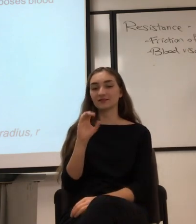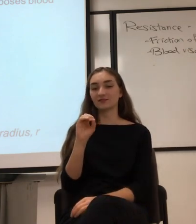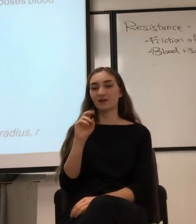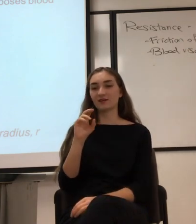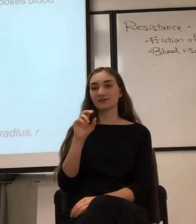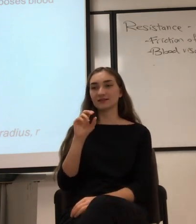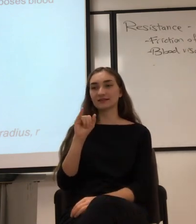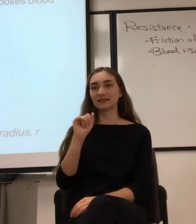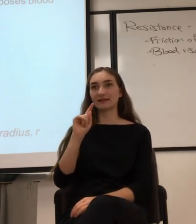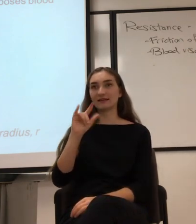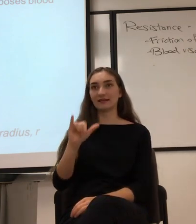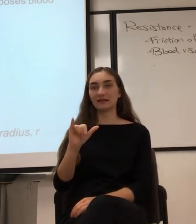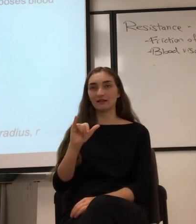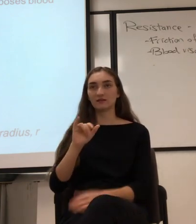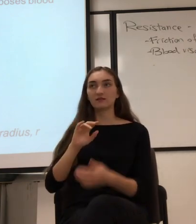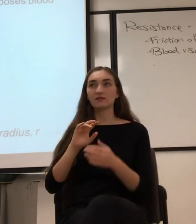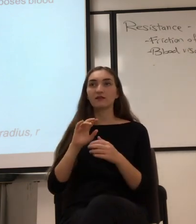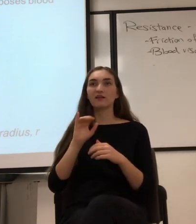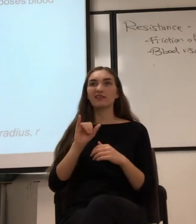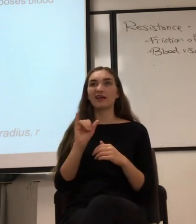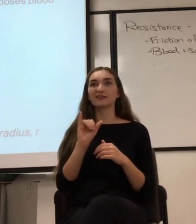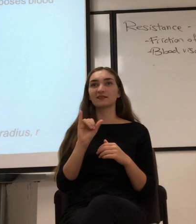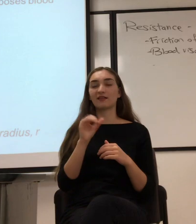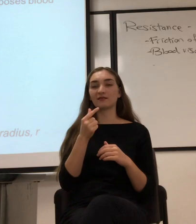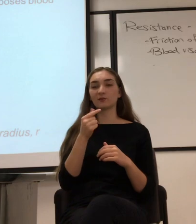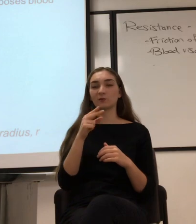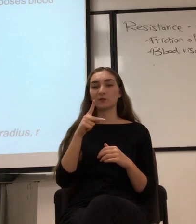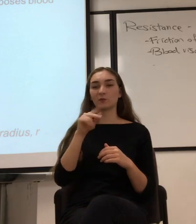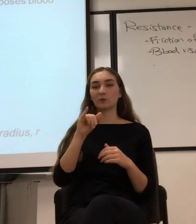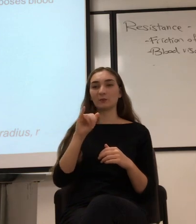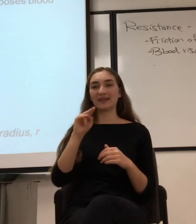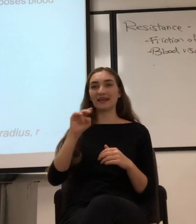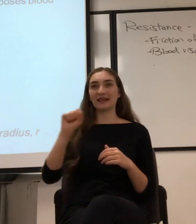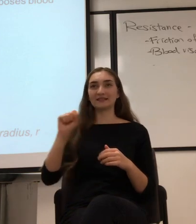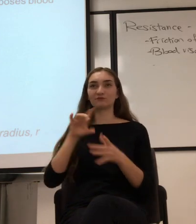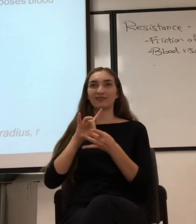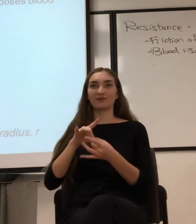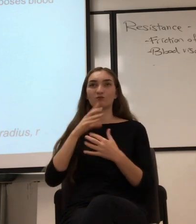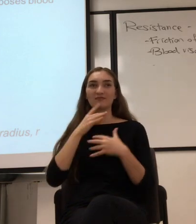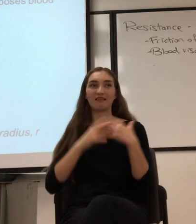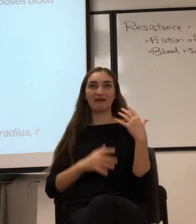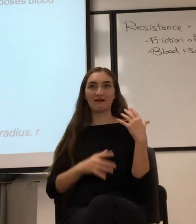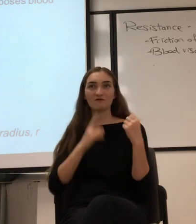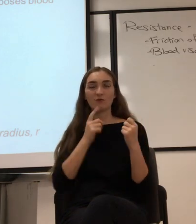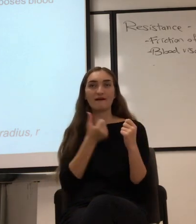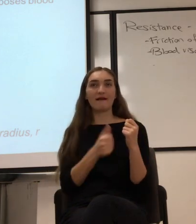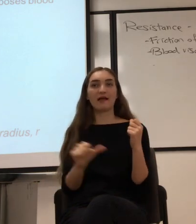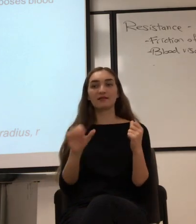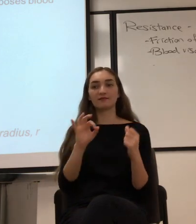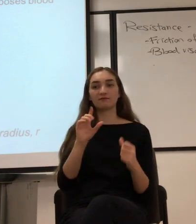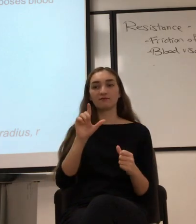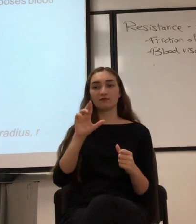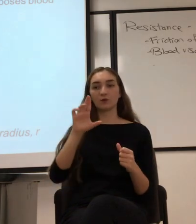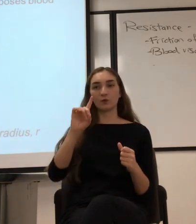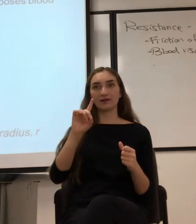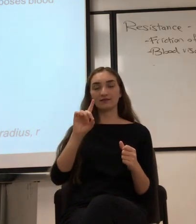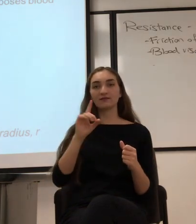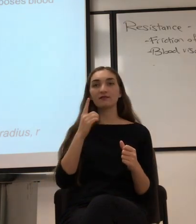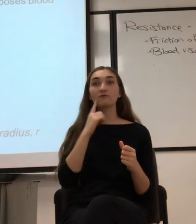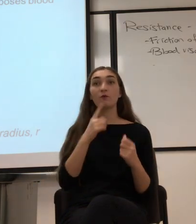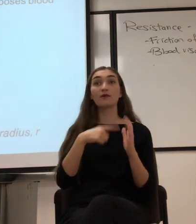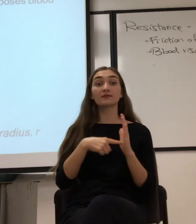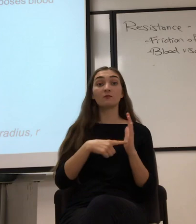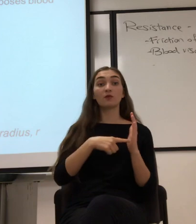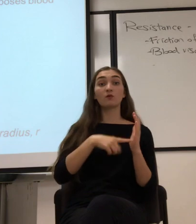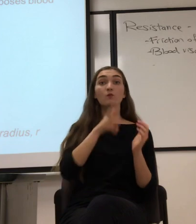Now, blood viscosity is pretty much like, you know, the goopiness of blood for any fluid. For example, water would flow a lot